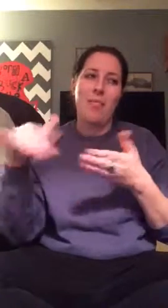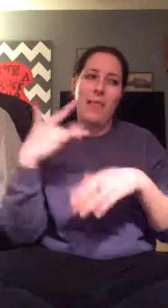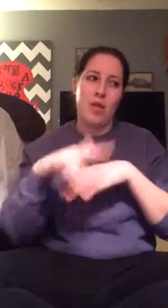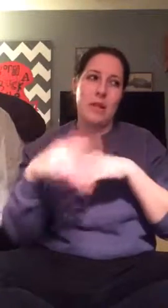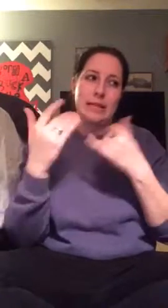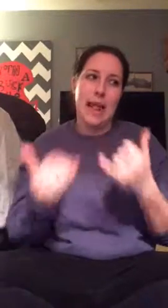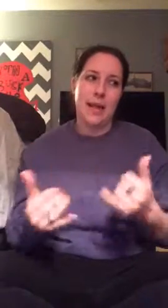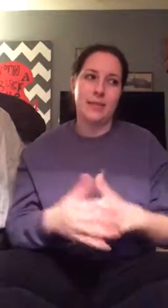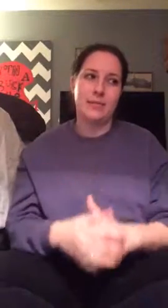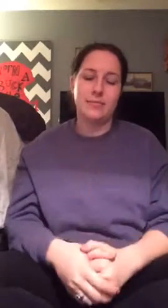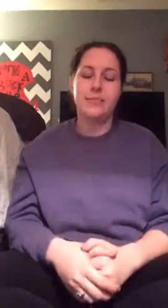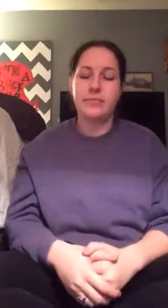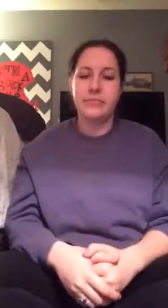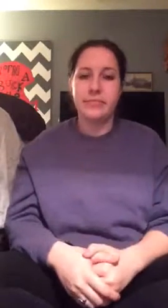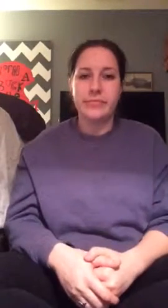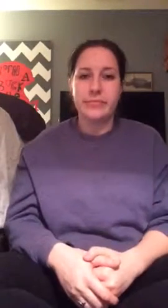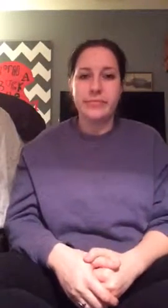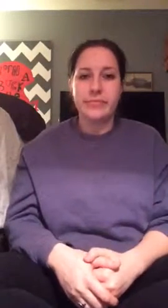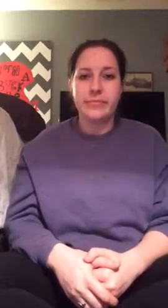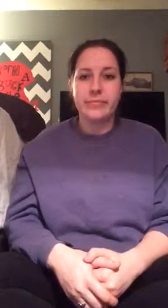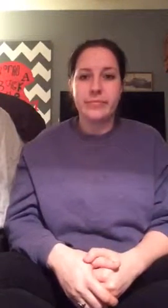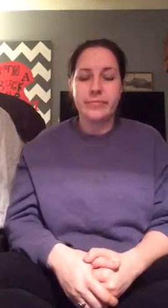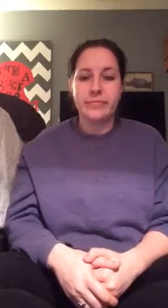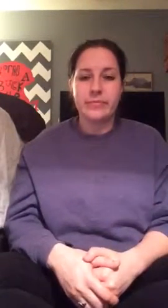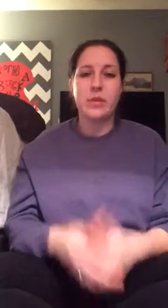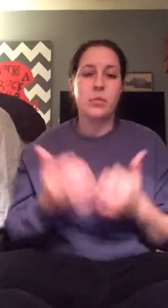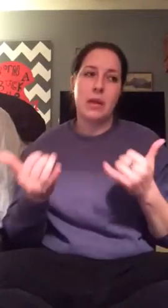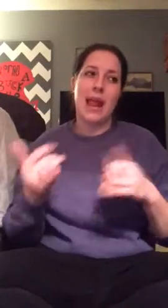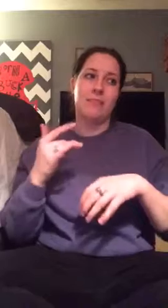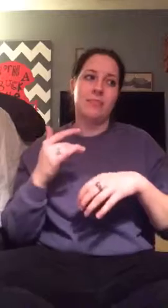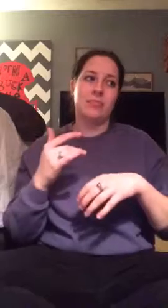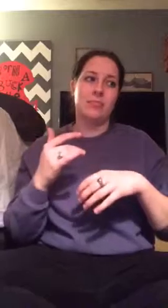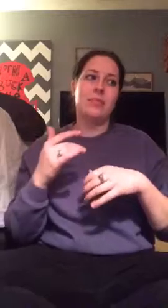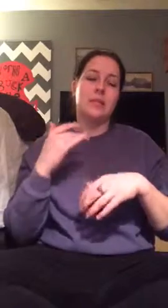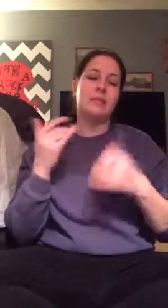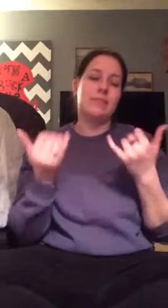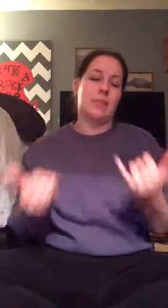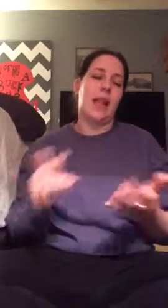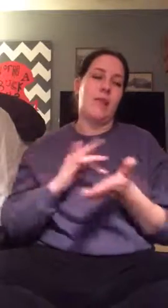So please slow me down. You can give that question first. Oh, we got plenty of time.